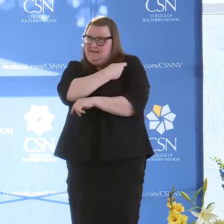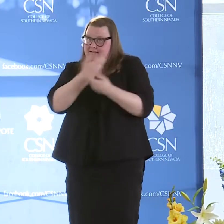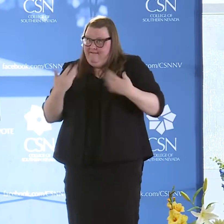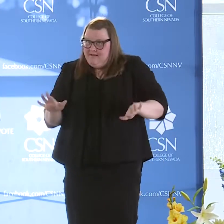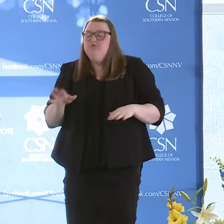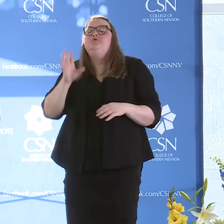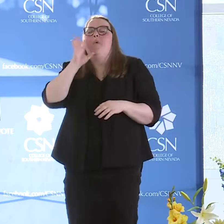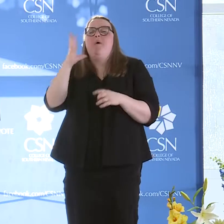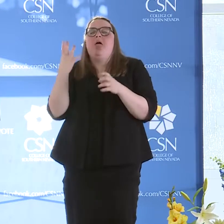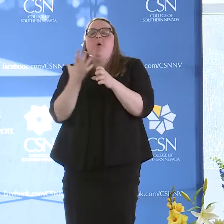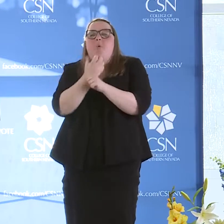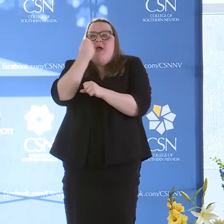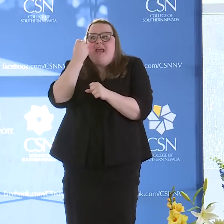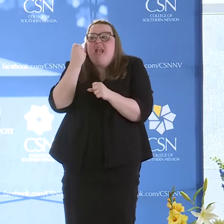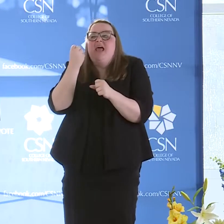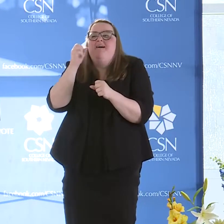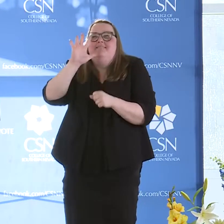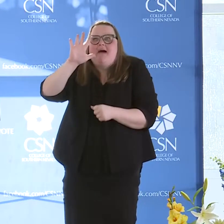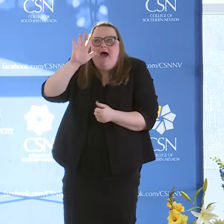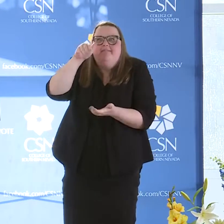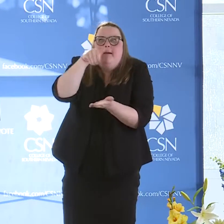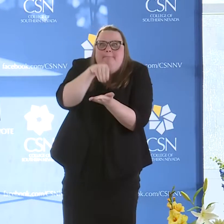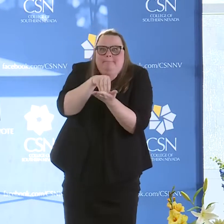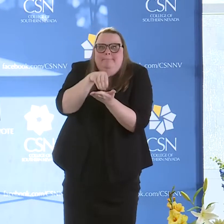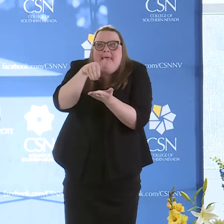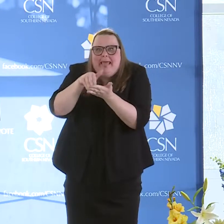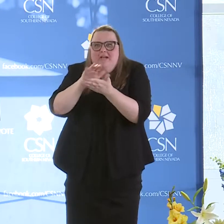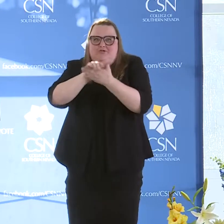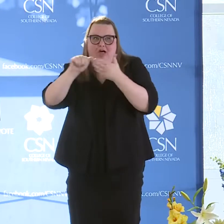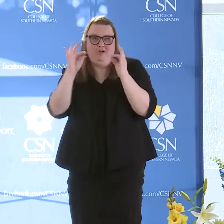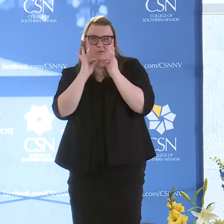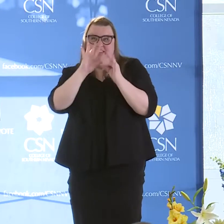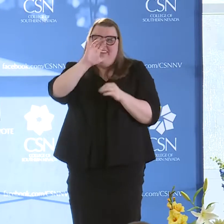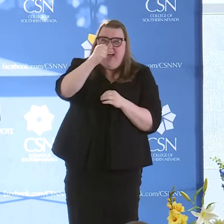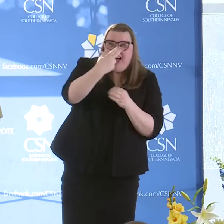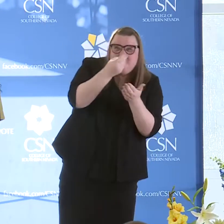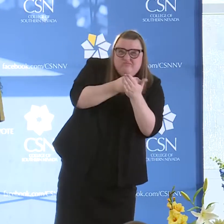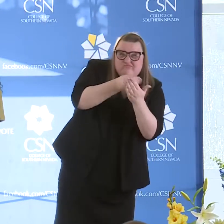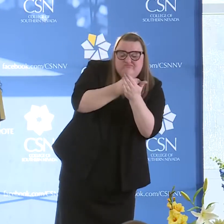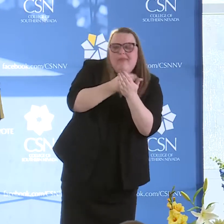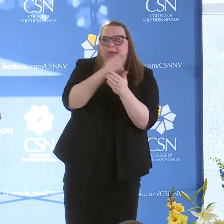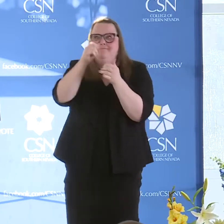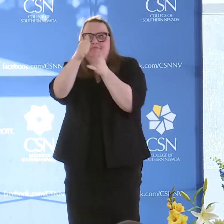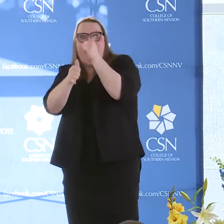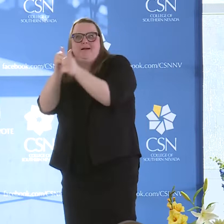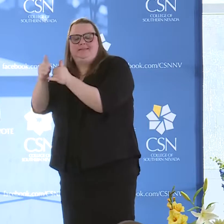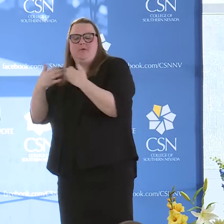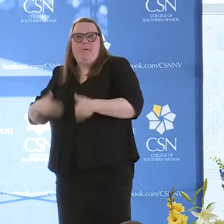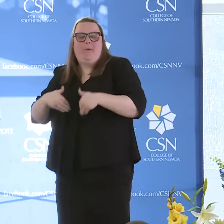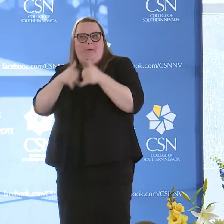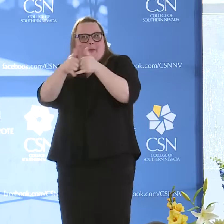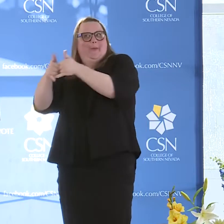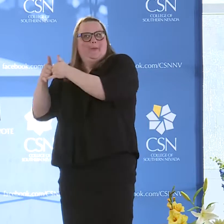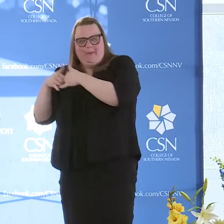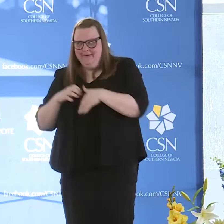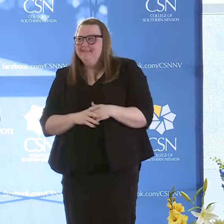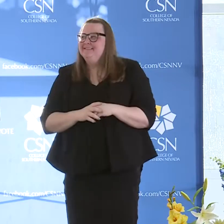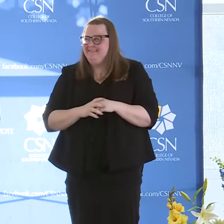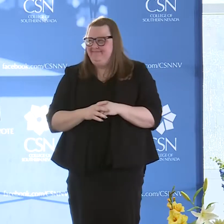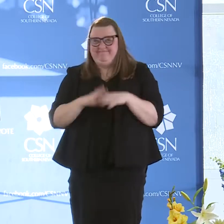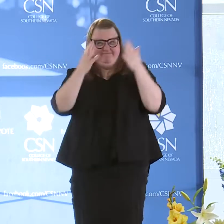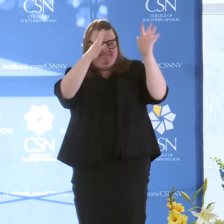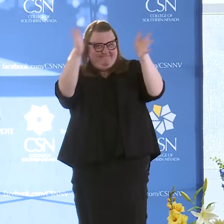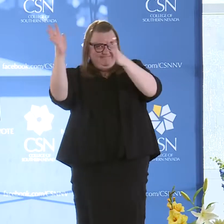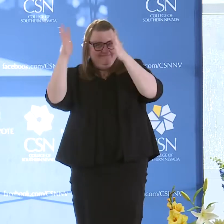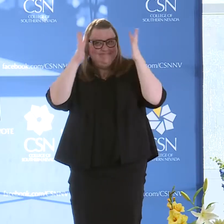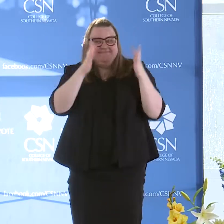of $5 million in cash and prizes. Right? That's insane.